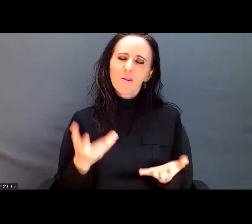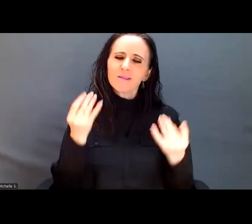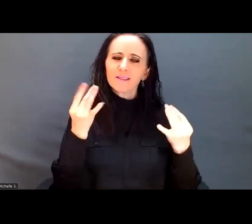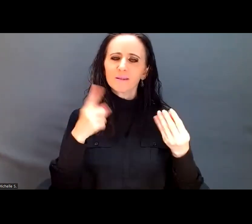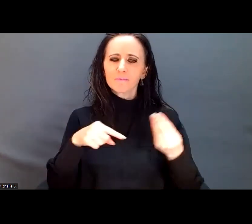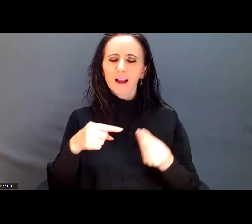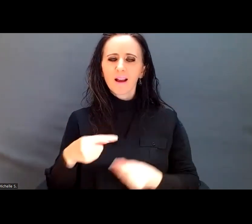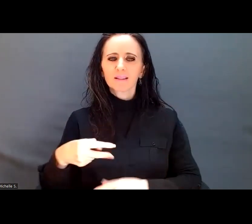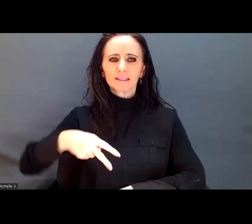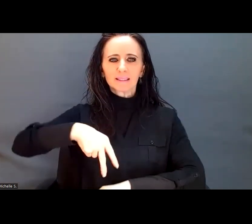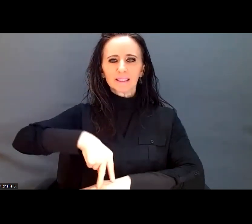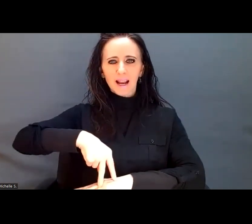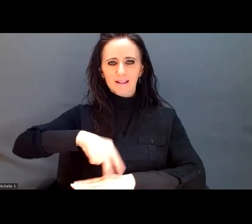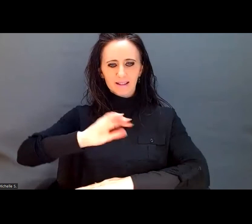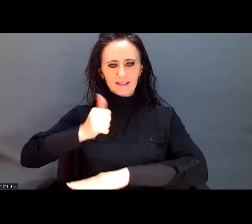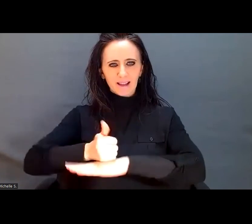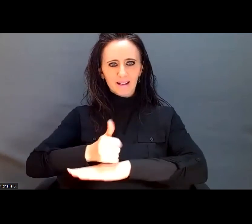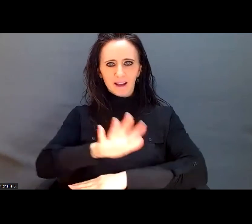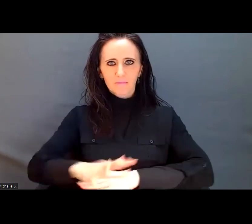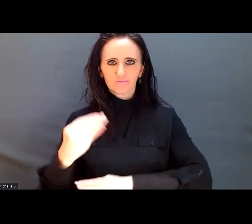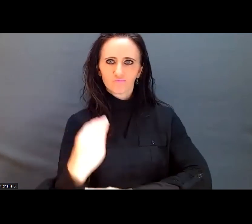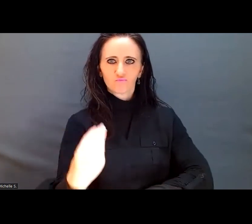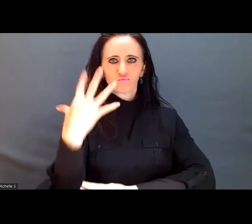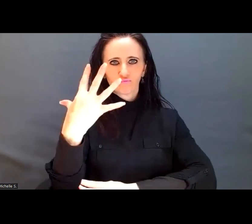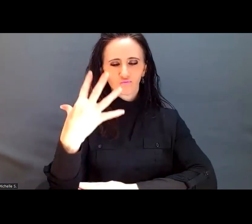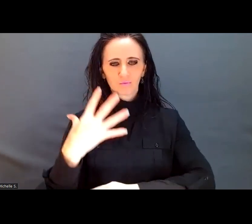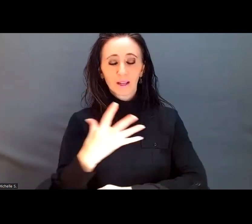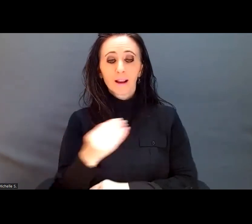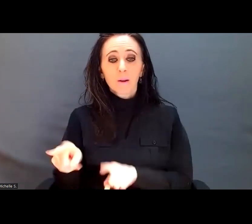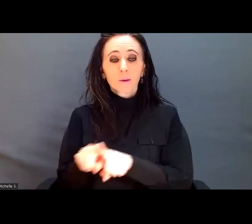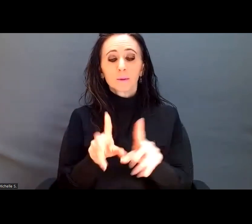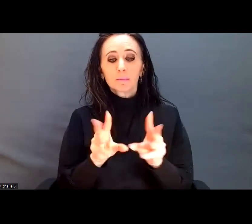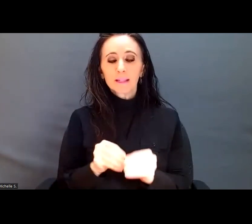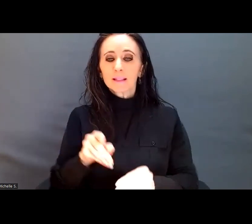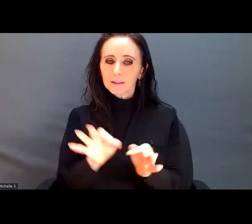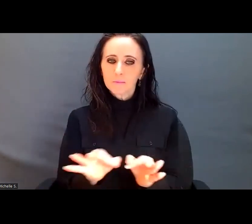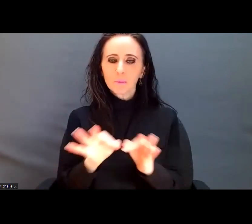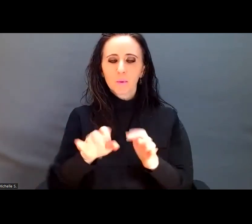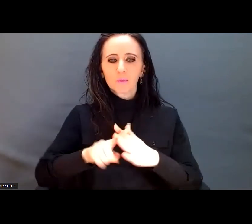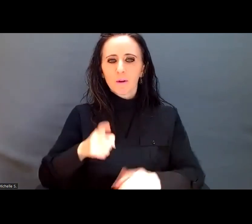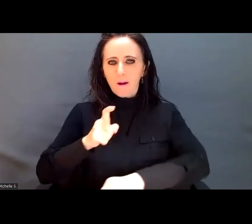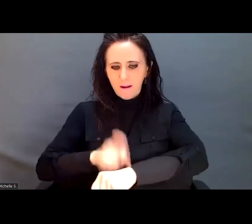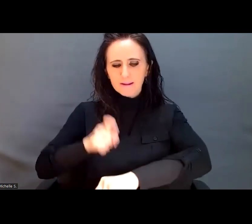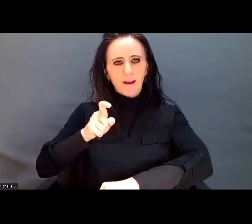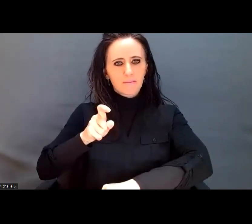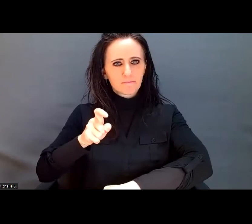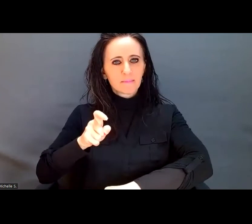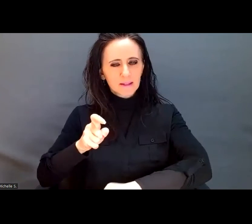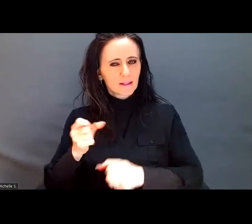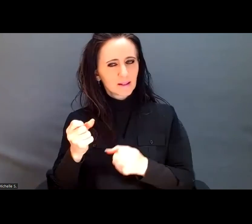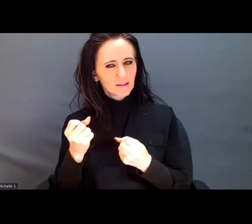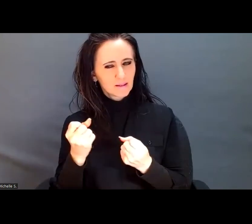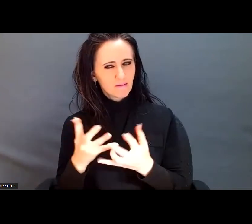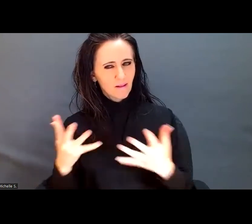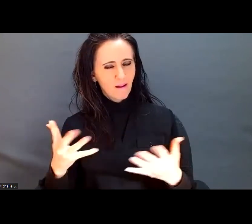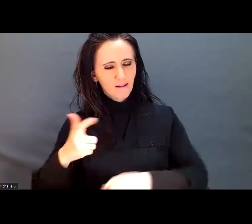do that. Start on time. We mentioned so many meetings waste time at the beginning because people aren't sure what to do.